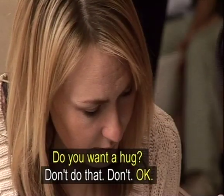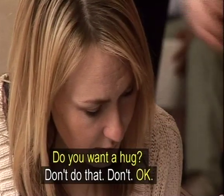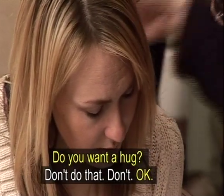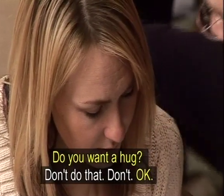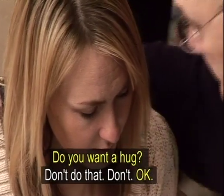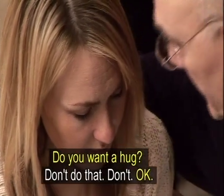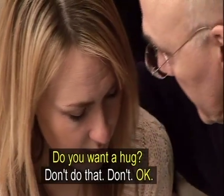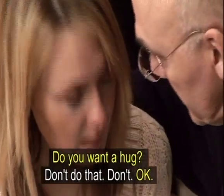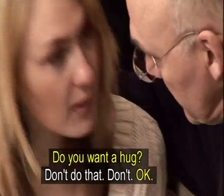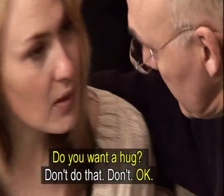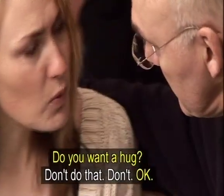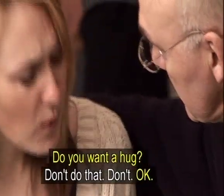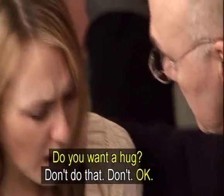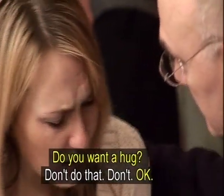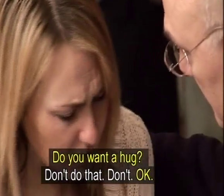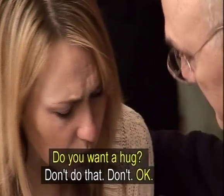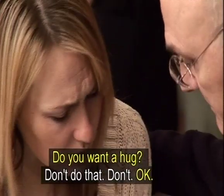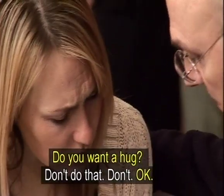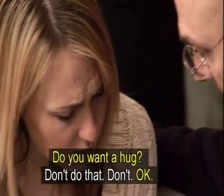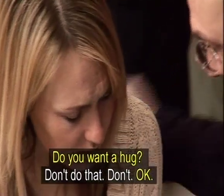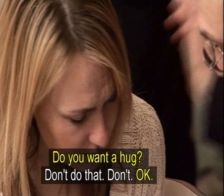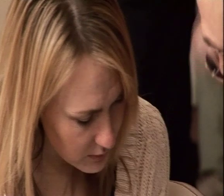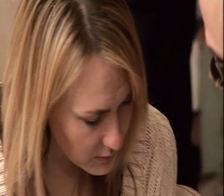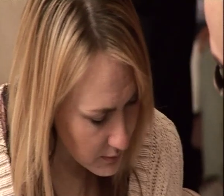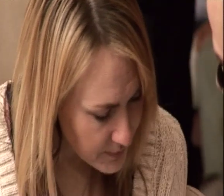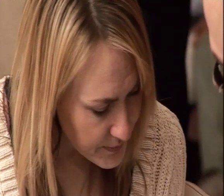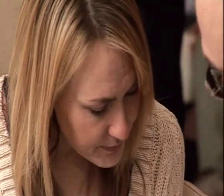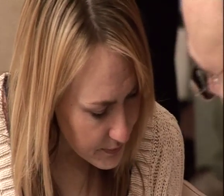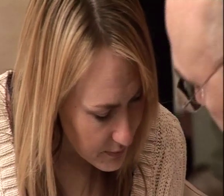Do a hug. No, don't do that. No. Don't. Okay.